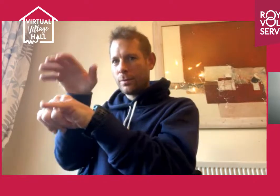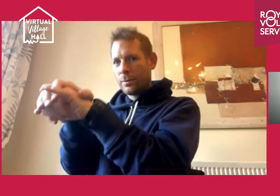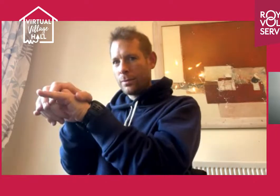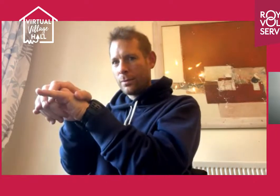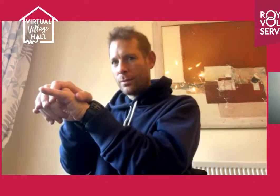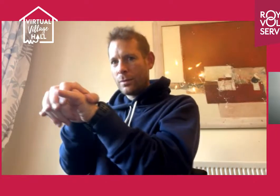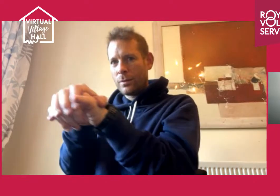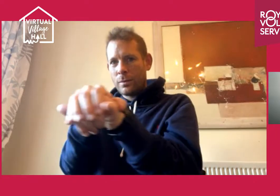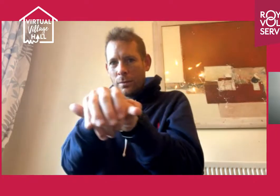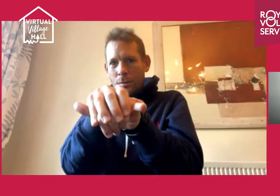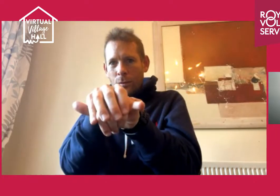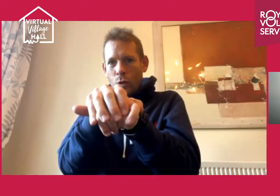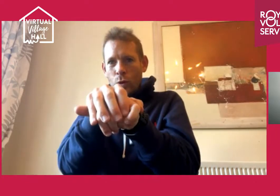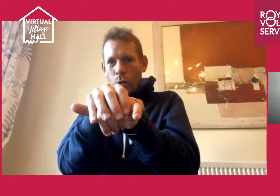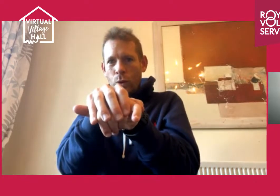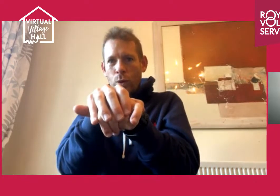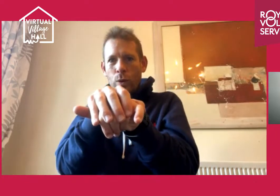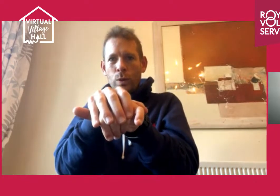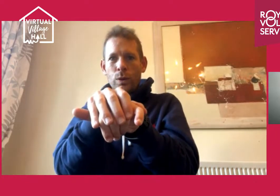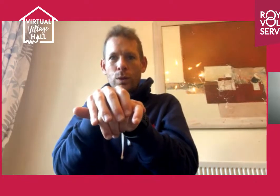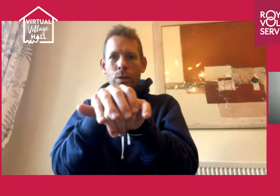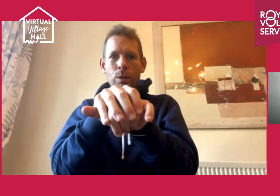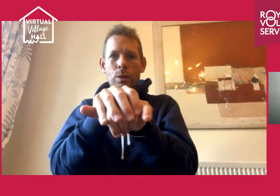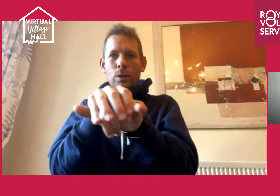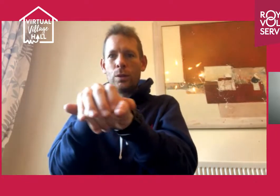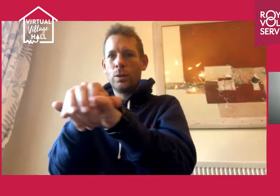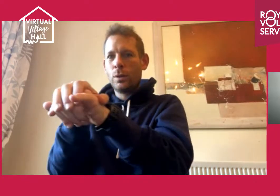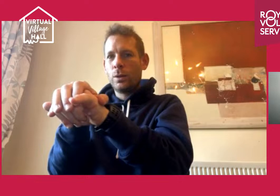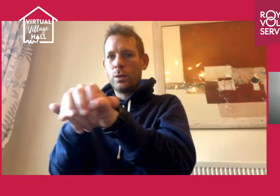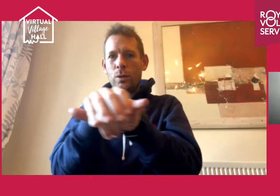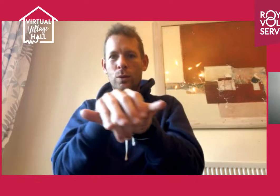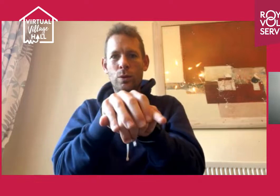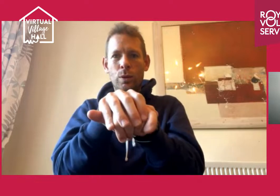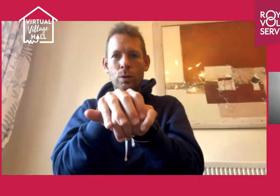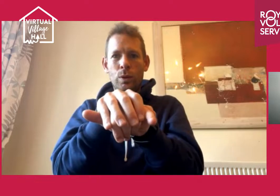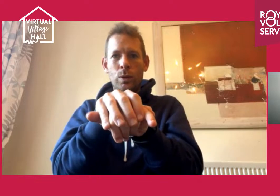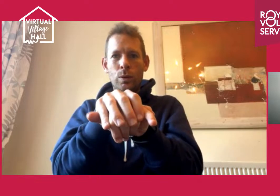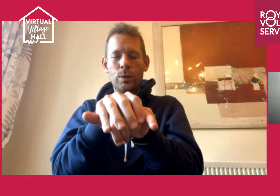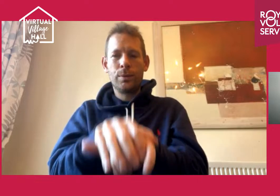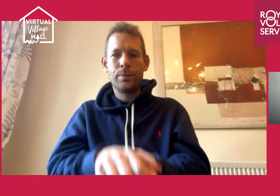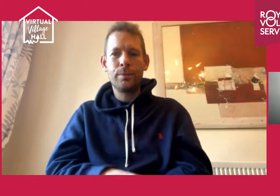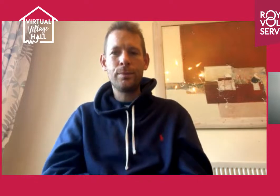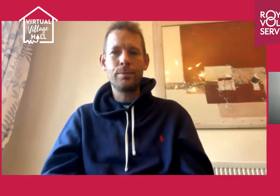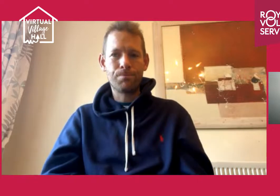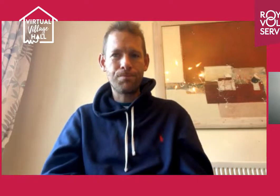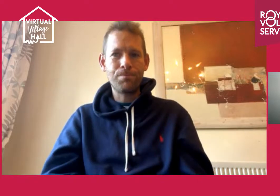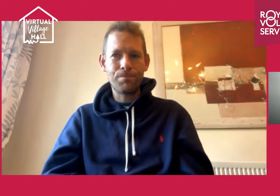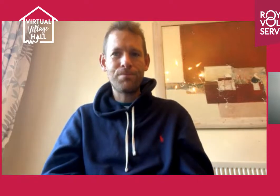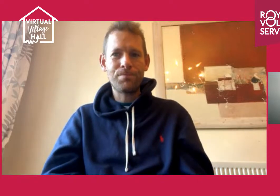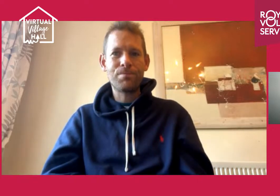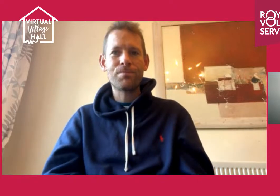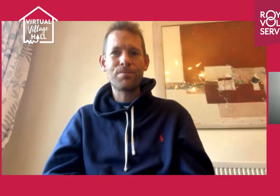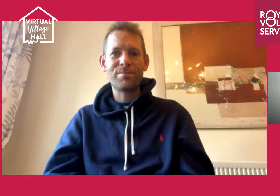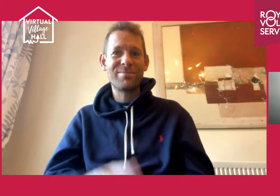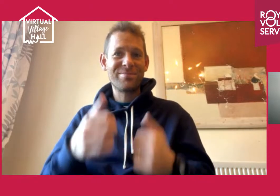So it's one hand on top of each other, like this, and that makes a sign for tortoise.